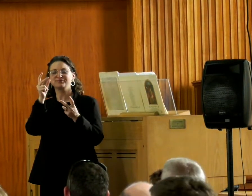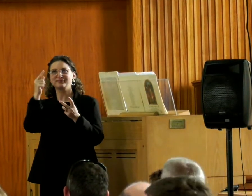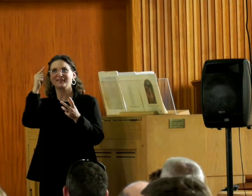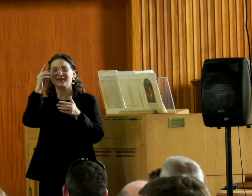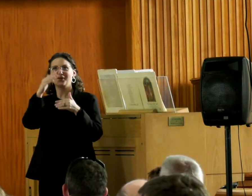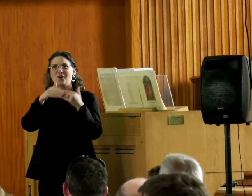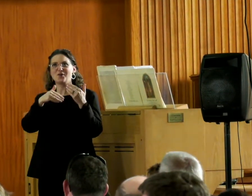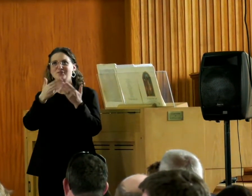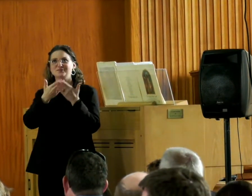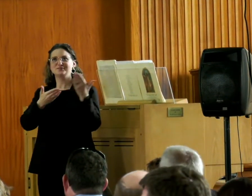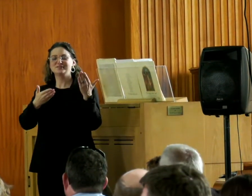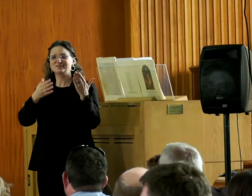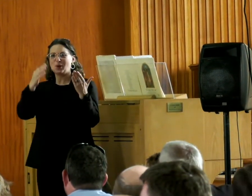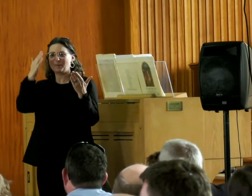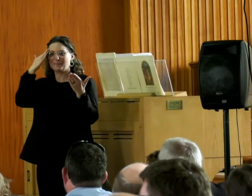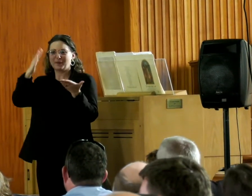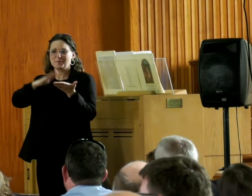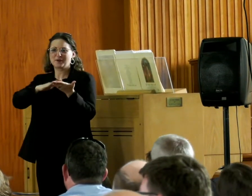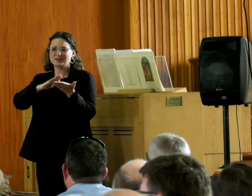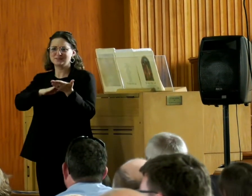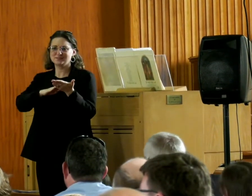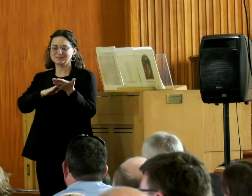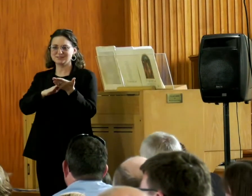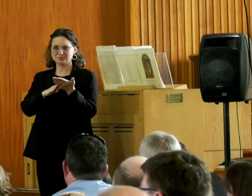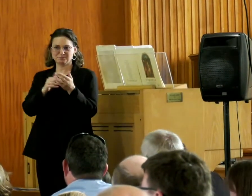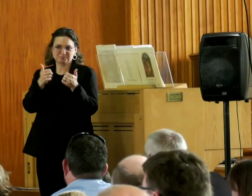things for a great life.